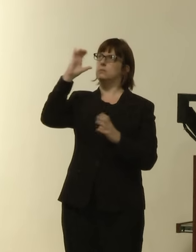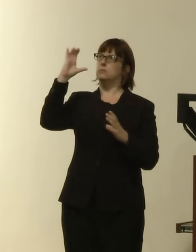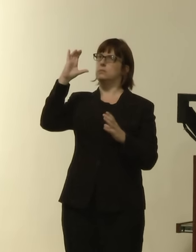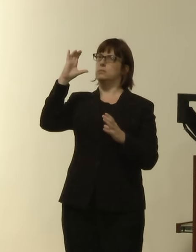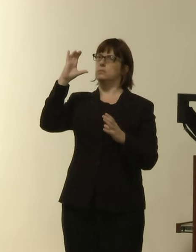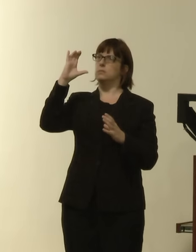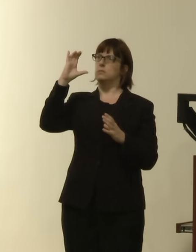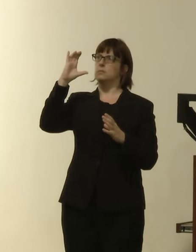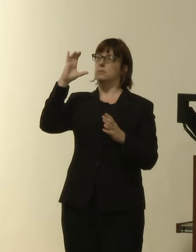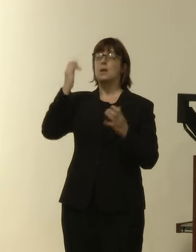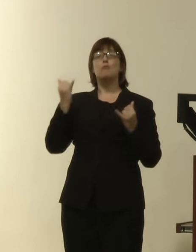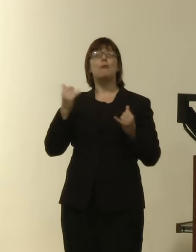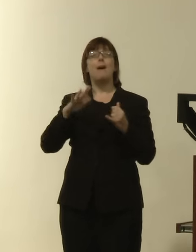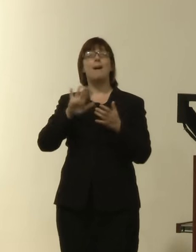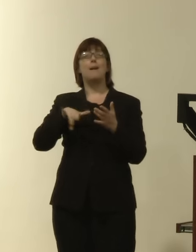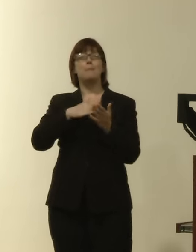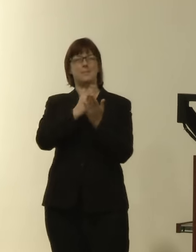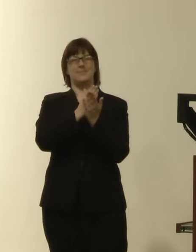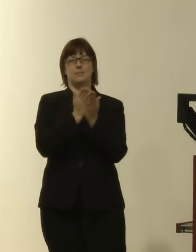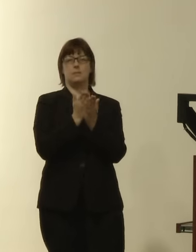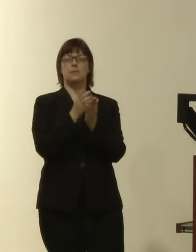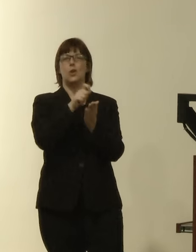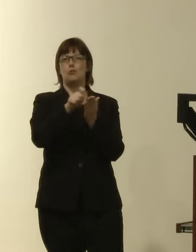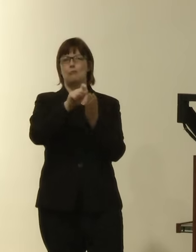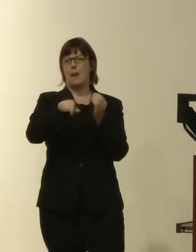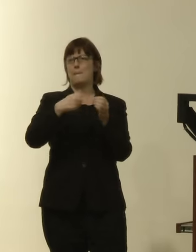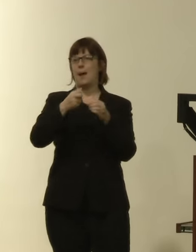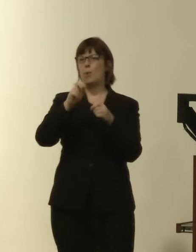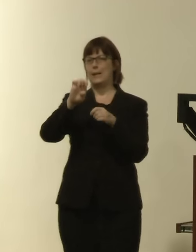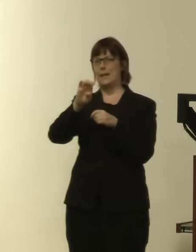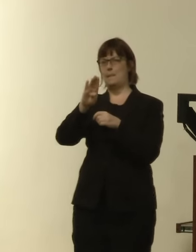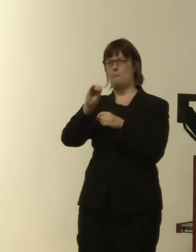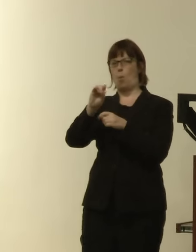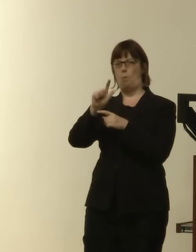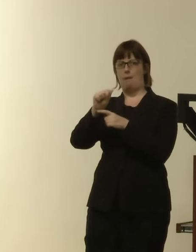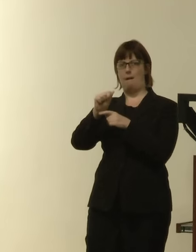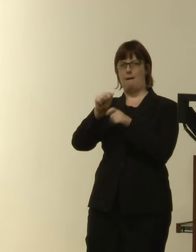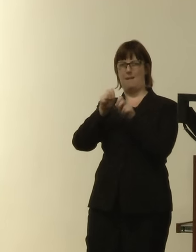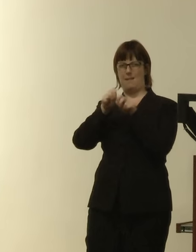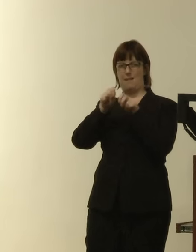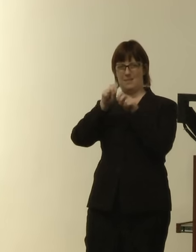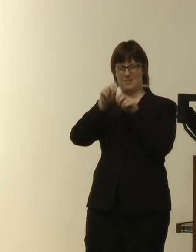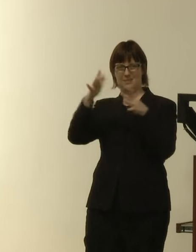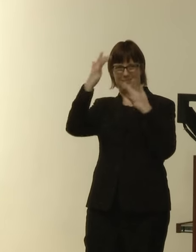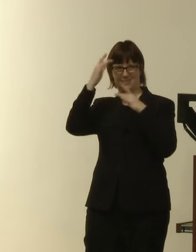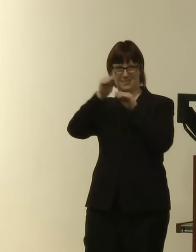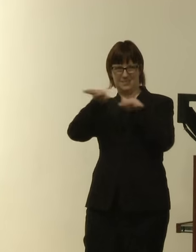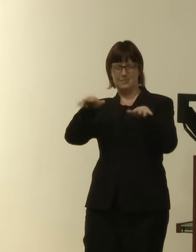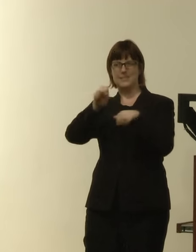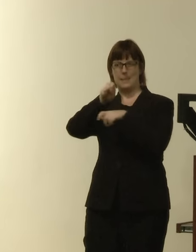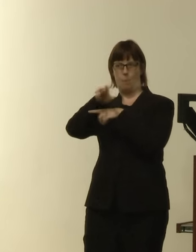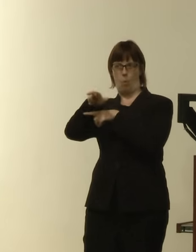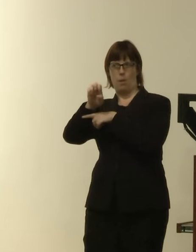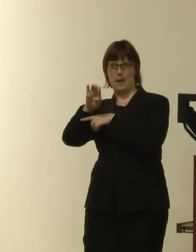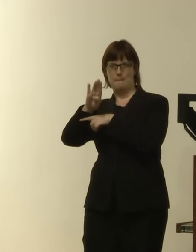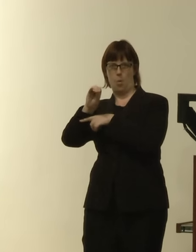I'm in the middle of writing something about the Ebola epidemic, but you know, not just thinking about it